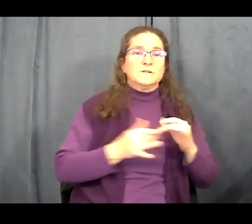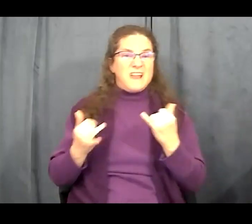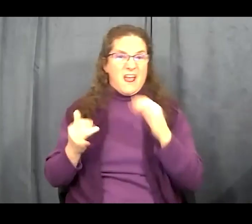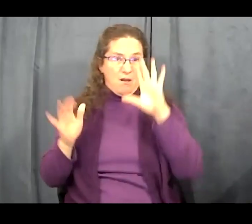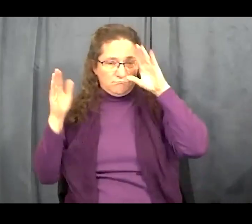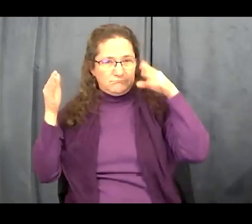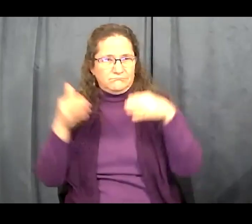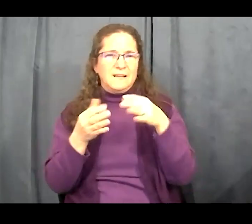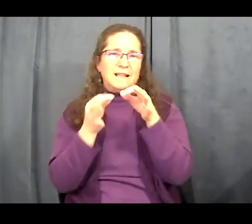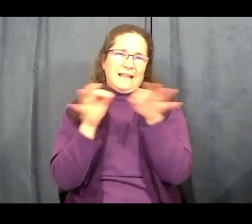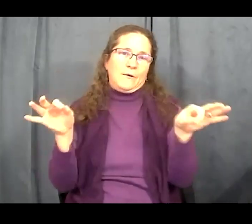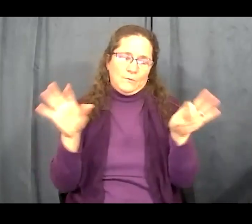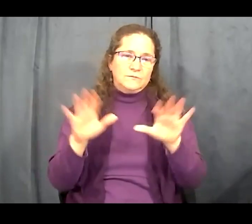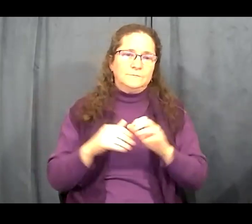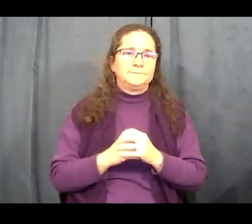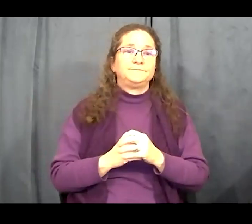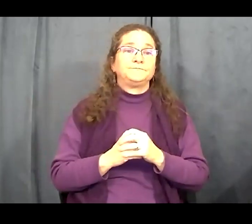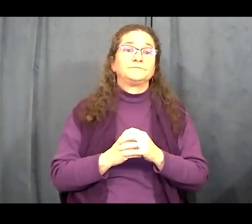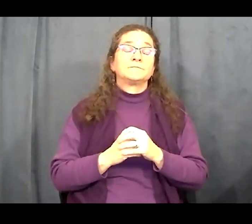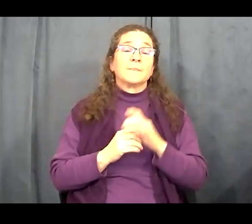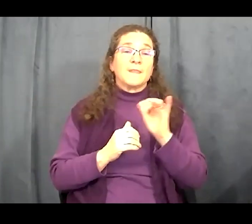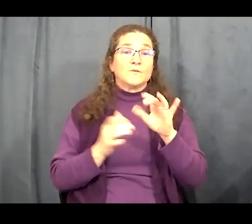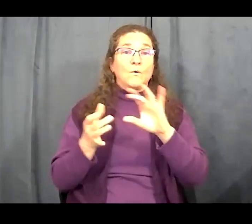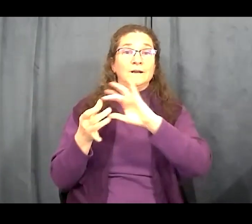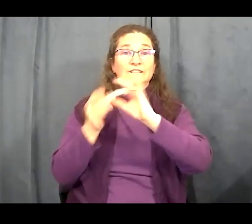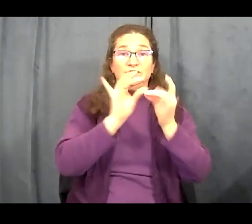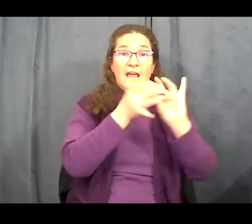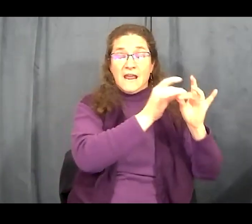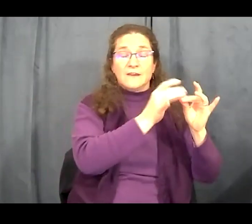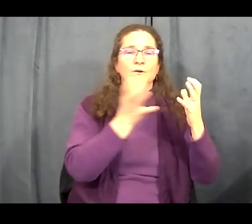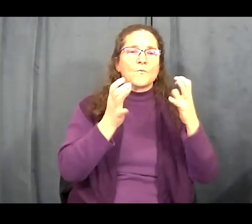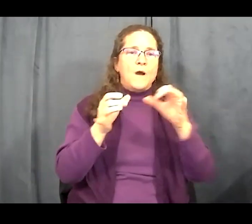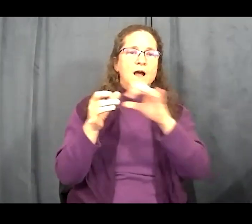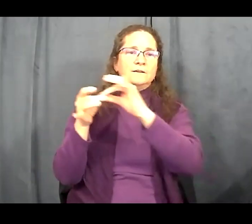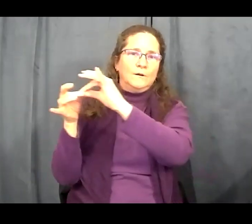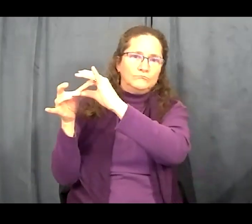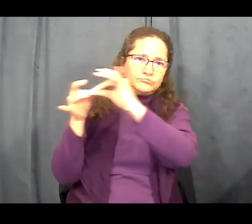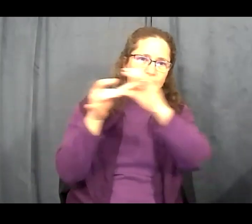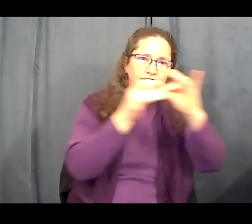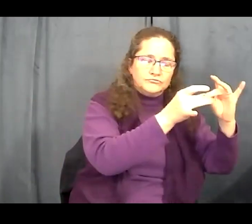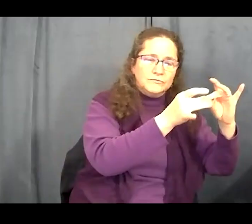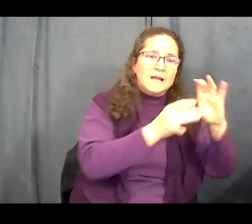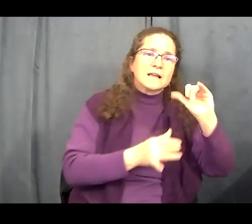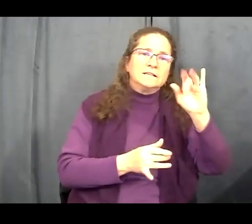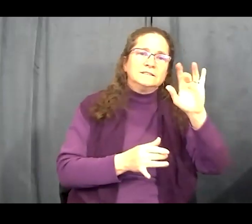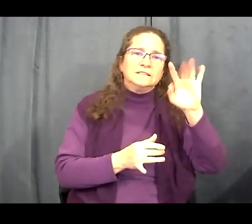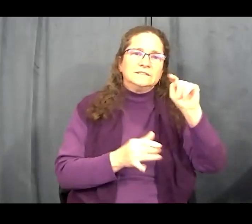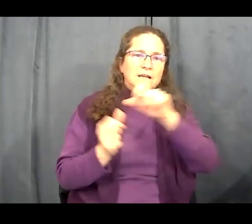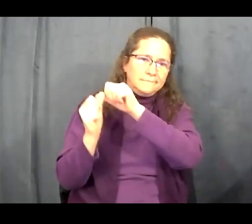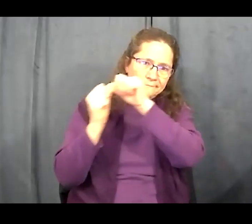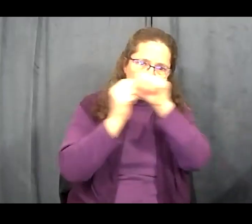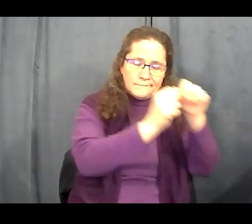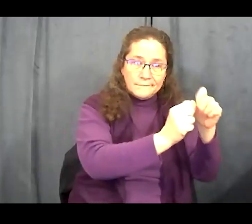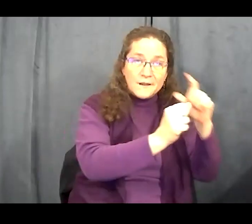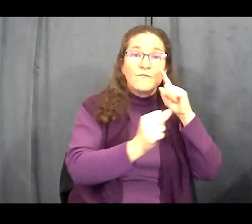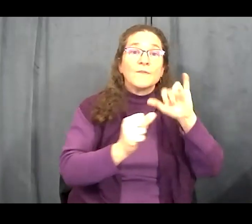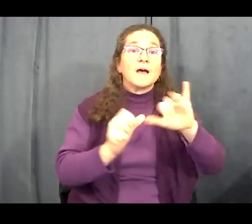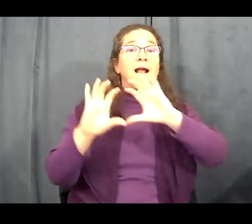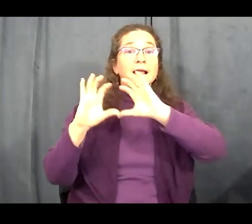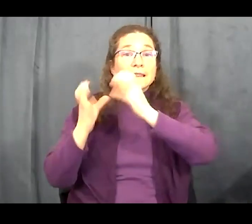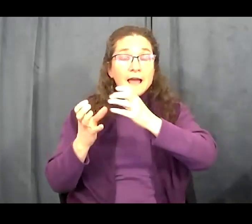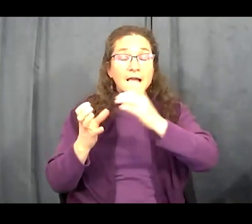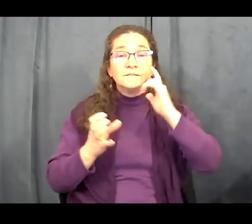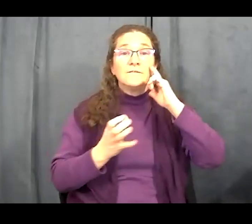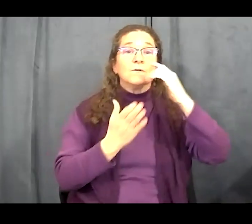Okay, so first thing, when we do a chain, we want to be consistent in that session or that class or that topic. You don't want to